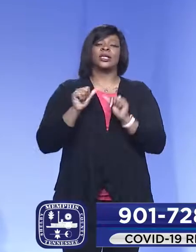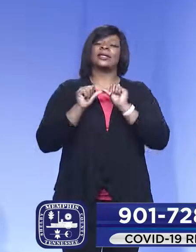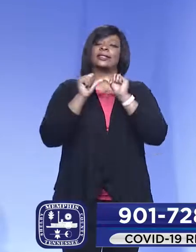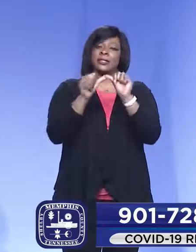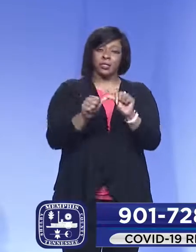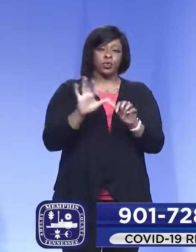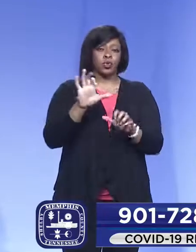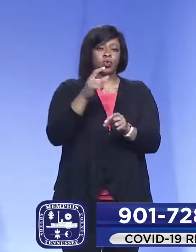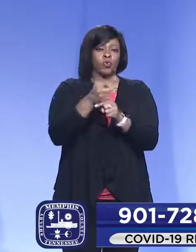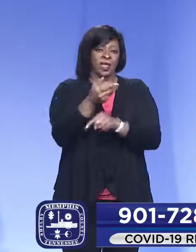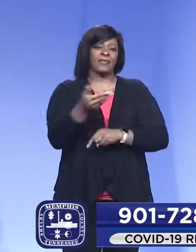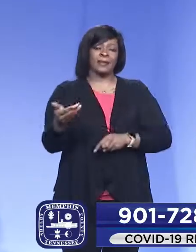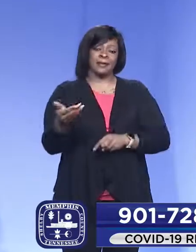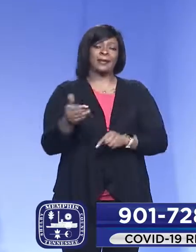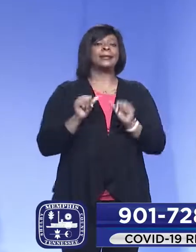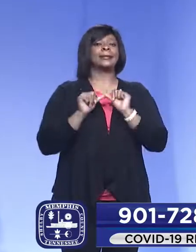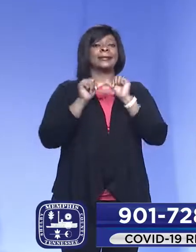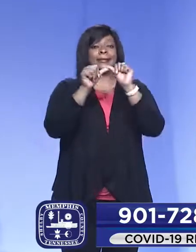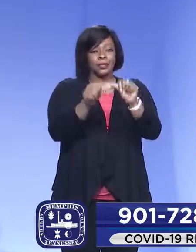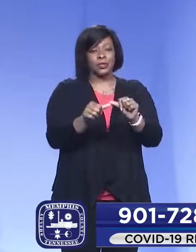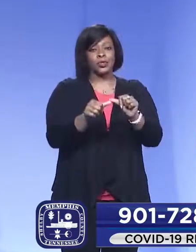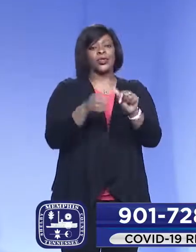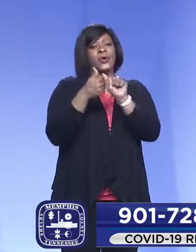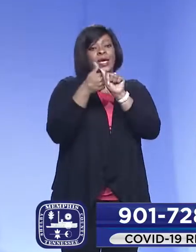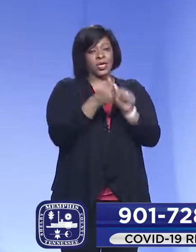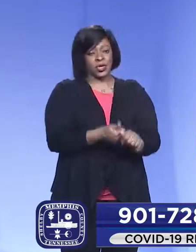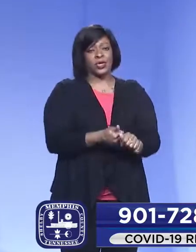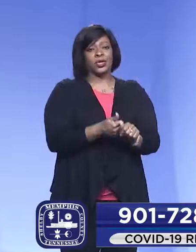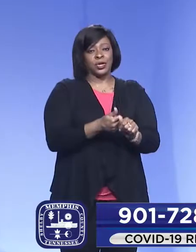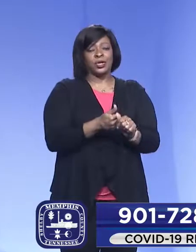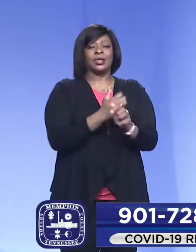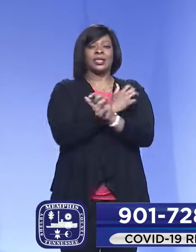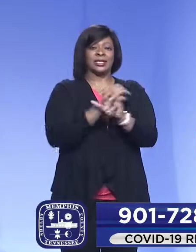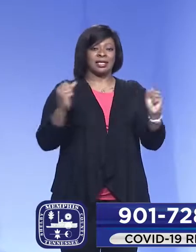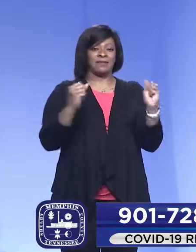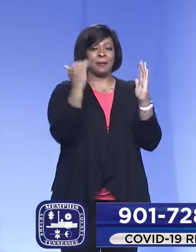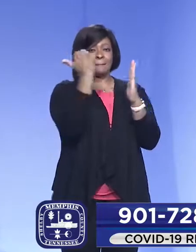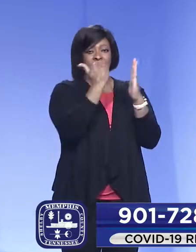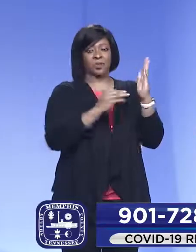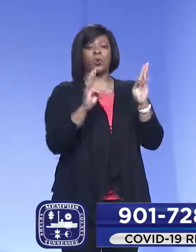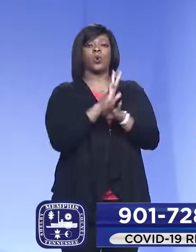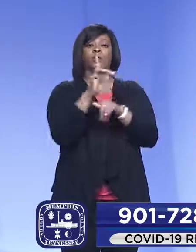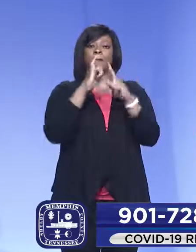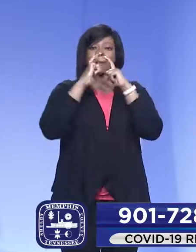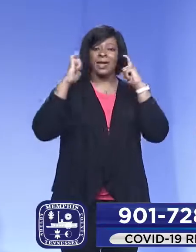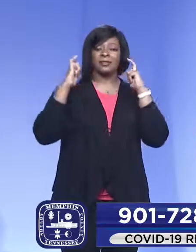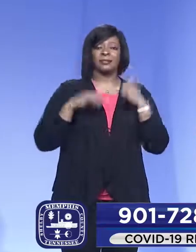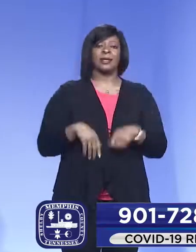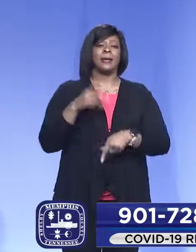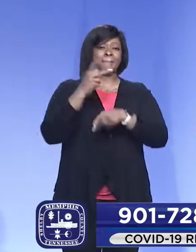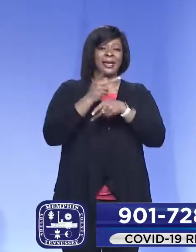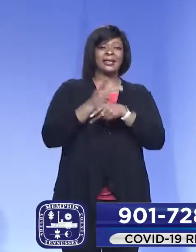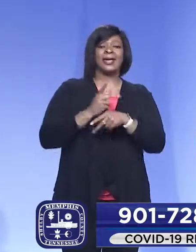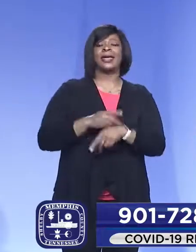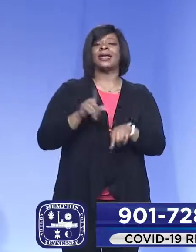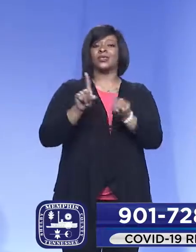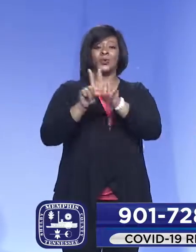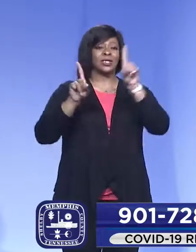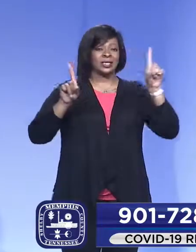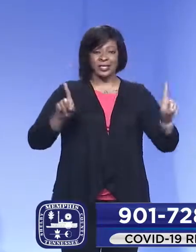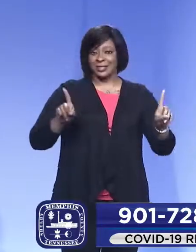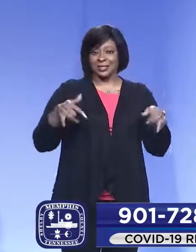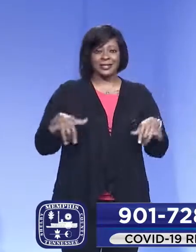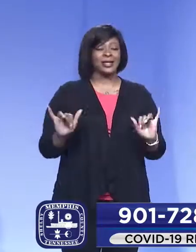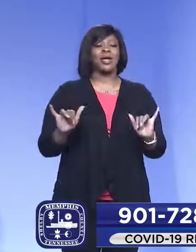to do the right thing, continue to adhere to the safety measures, wear your mask, maintain your social